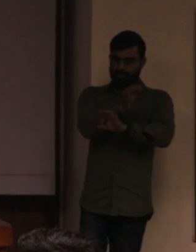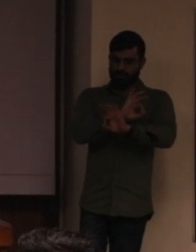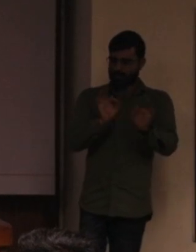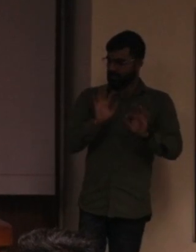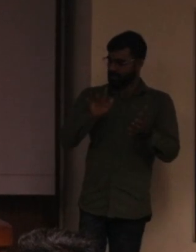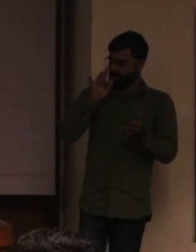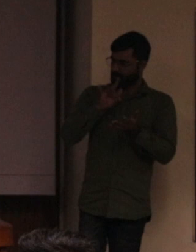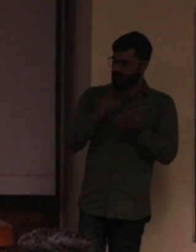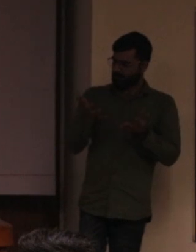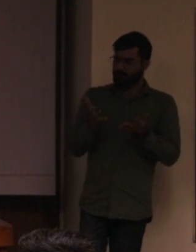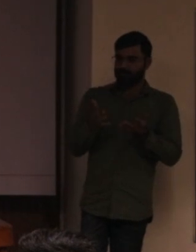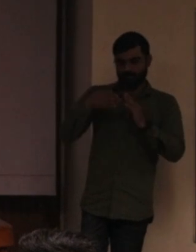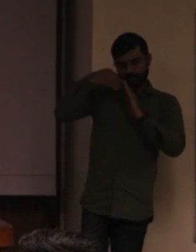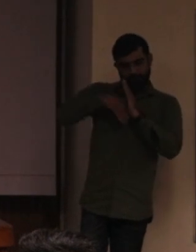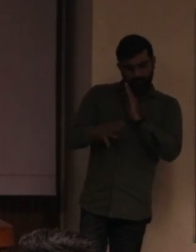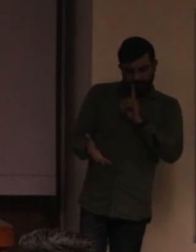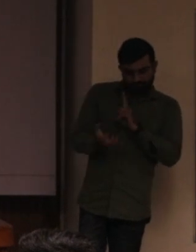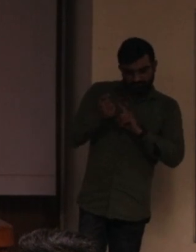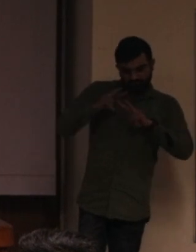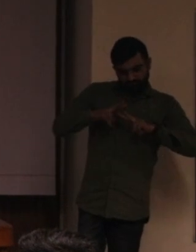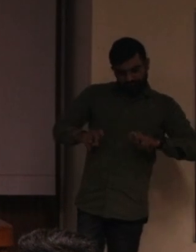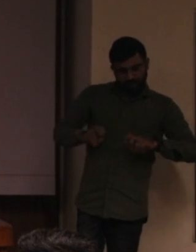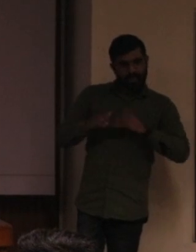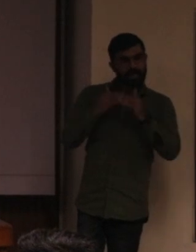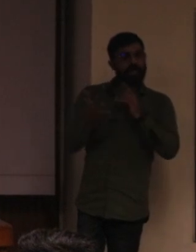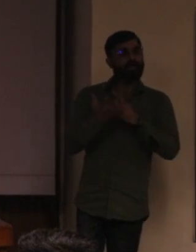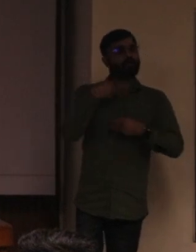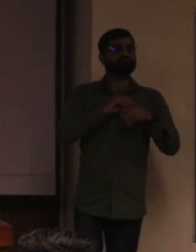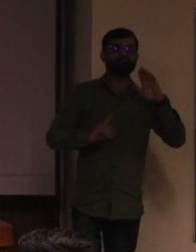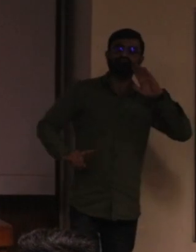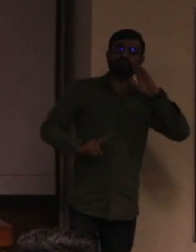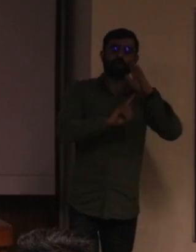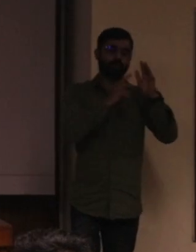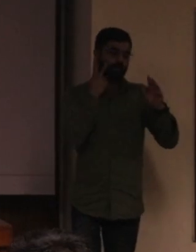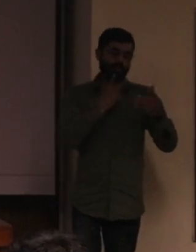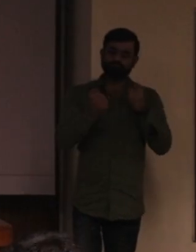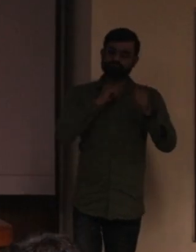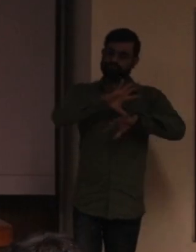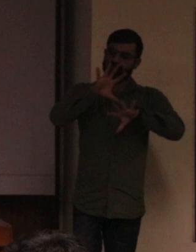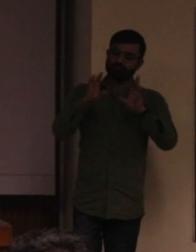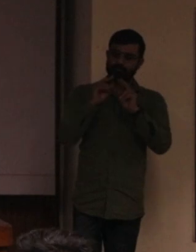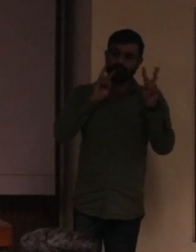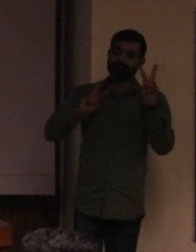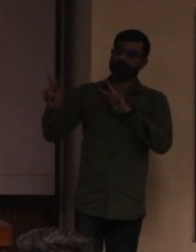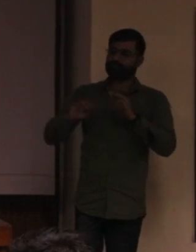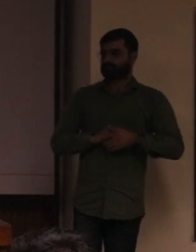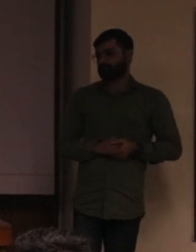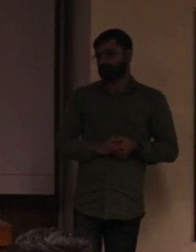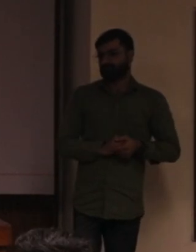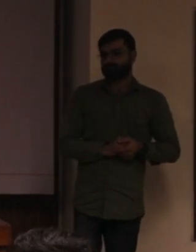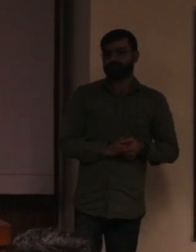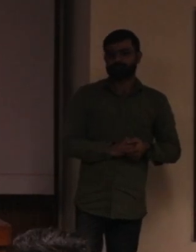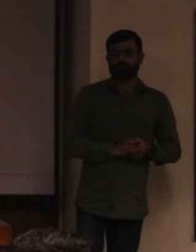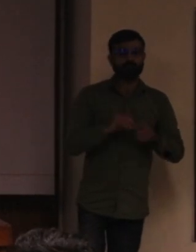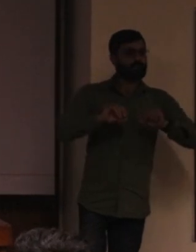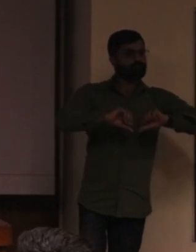from bottom up, how something sit on the top and look at the entire exercise. So that become